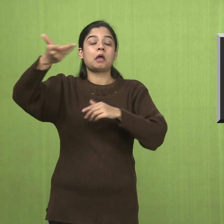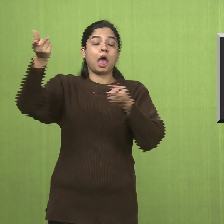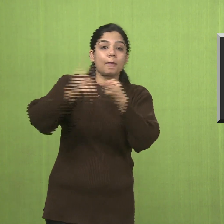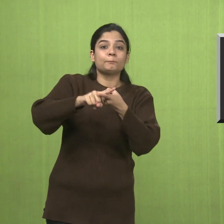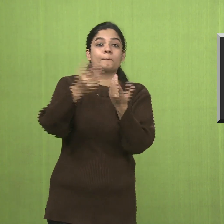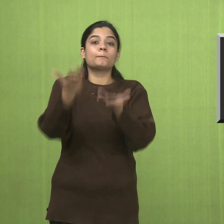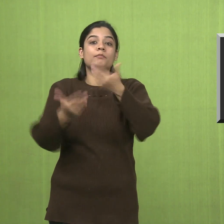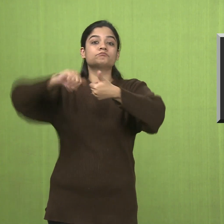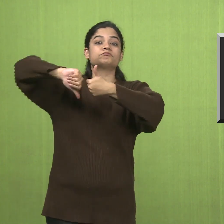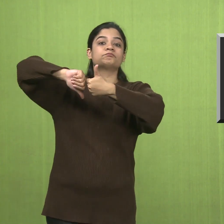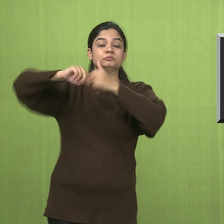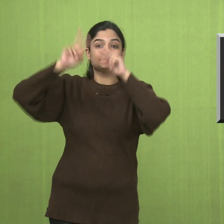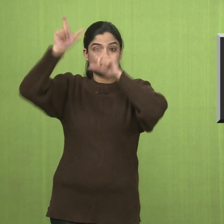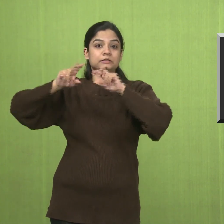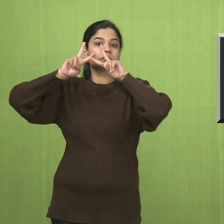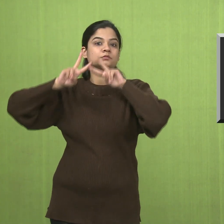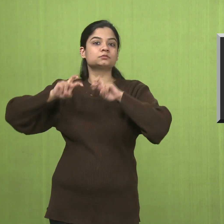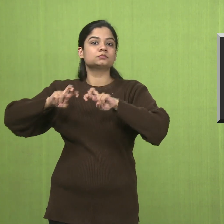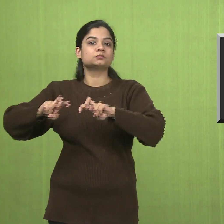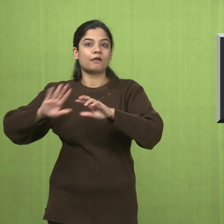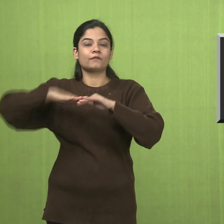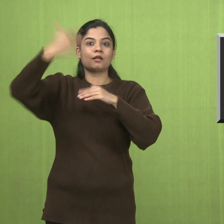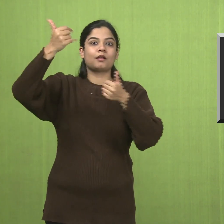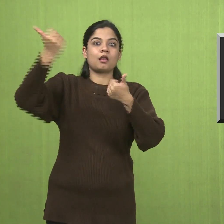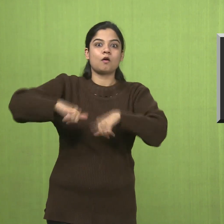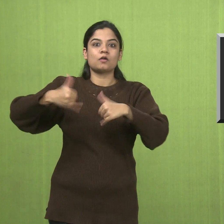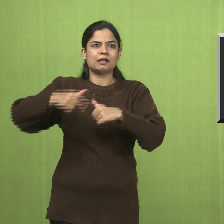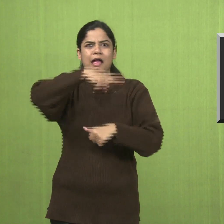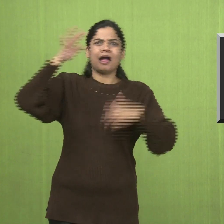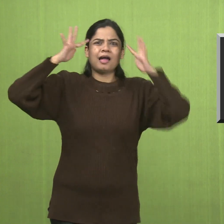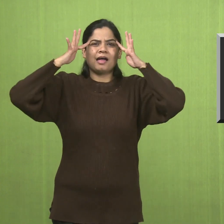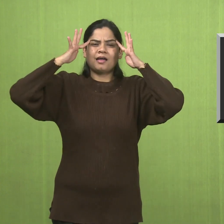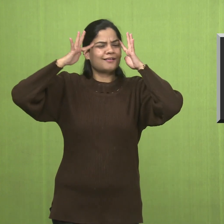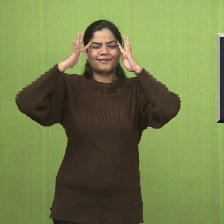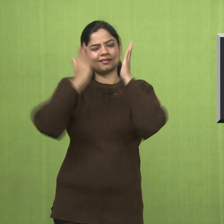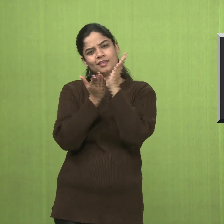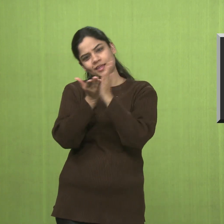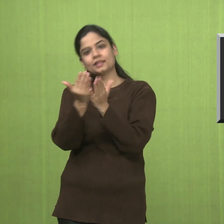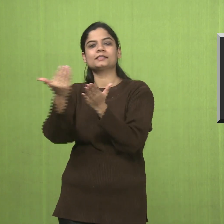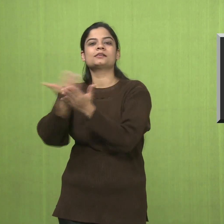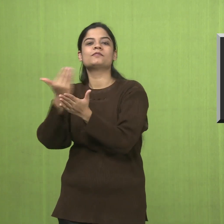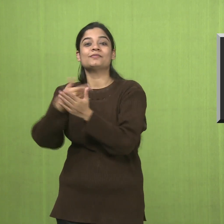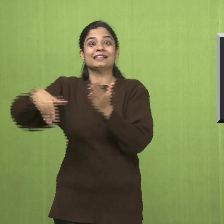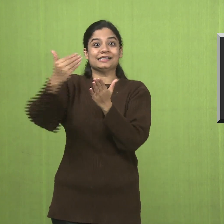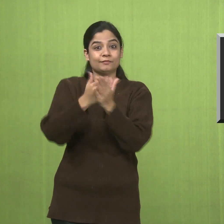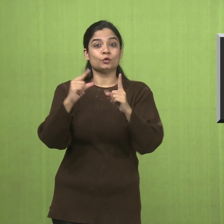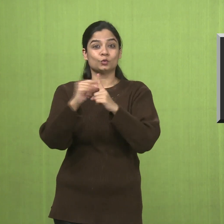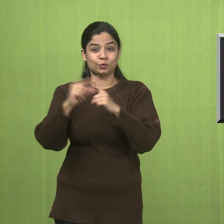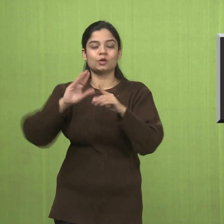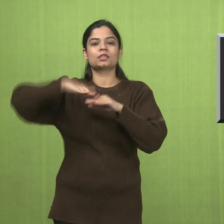Some non-renewable sources of energy are under risk. There have been researches which tell us that they can become